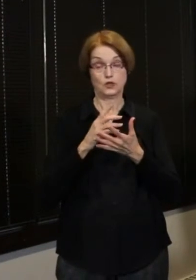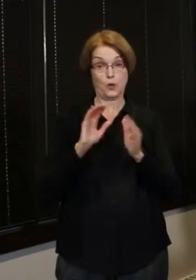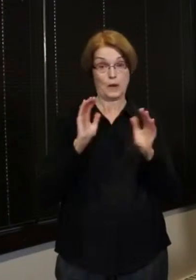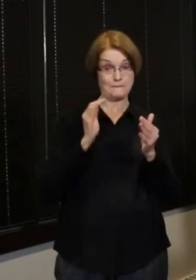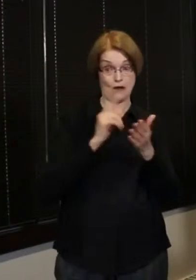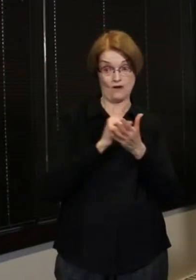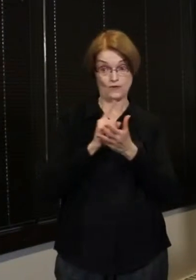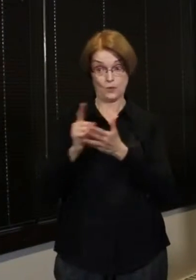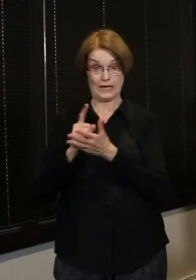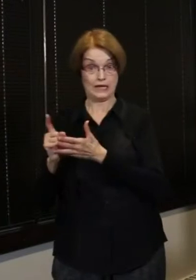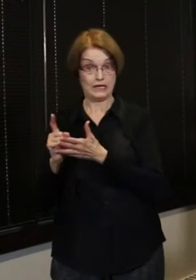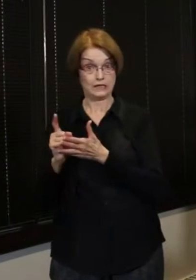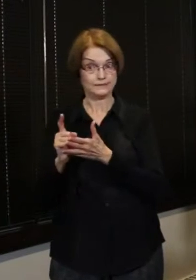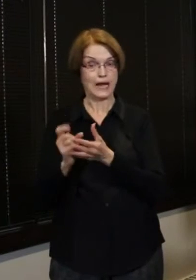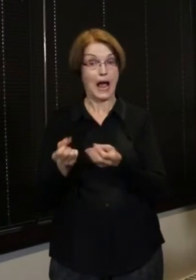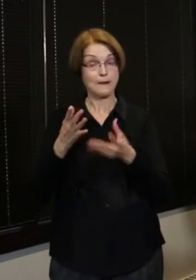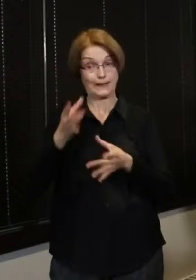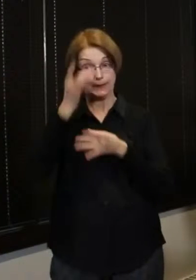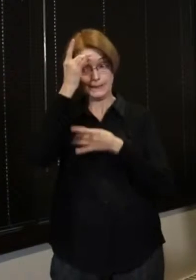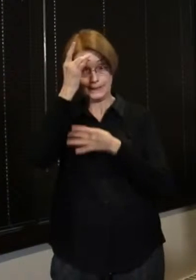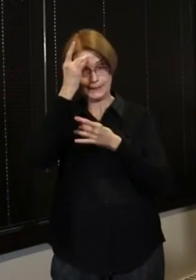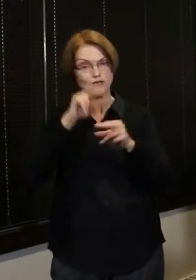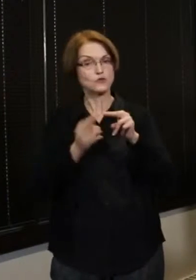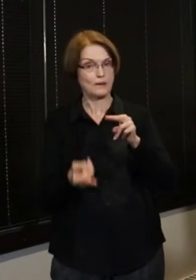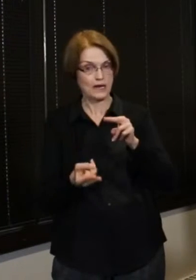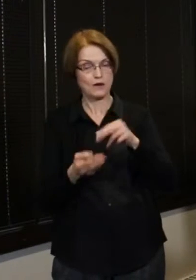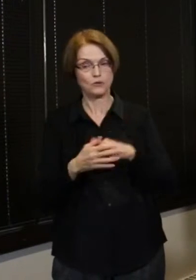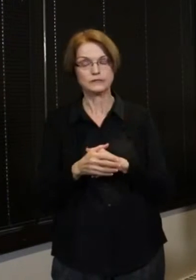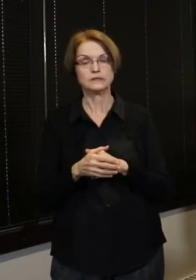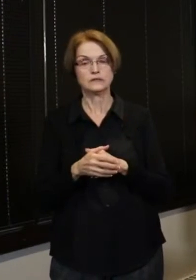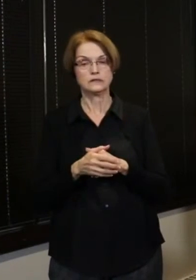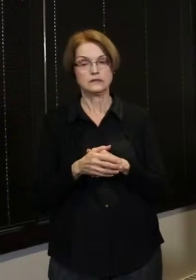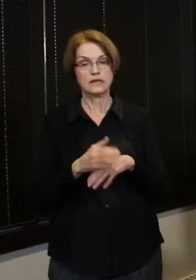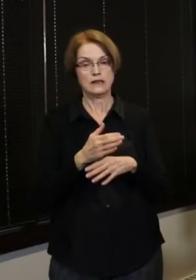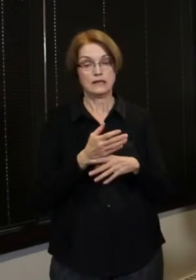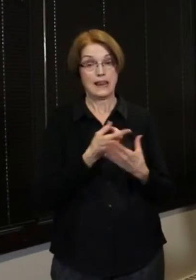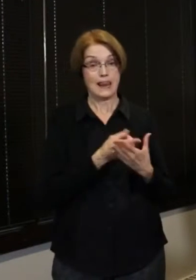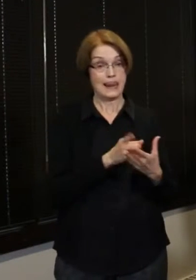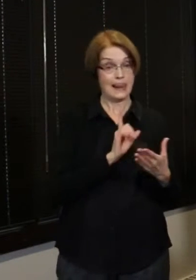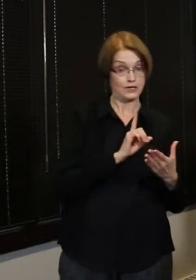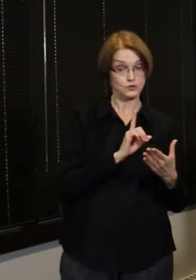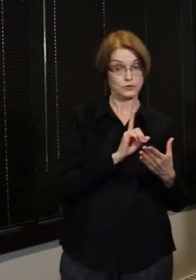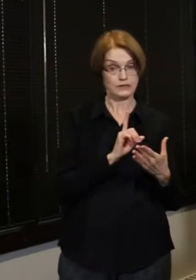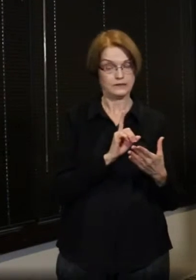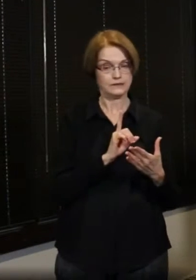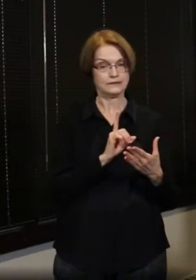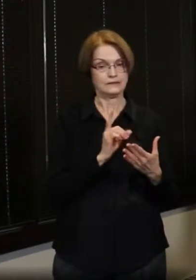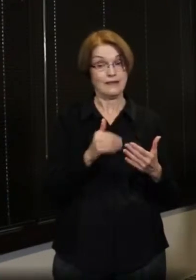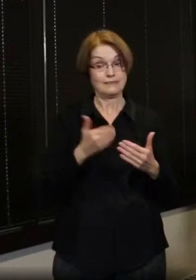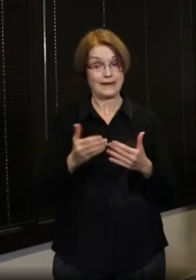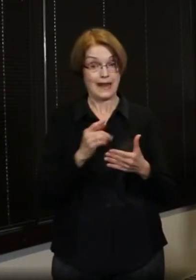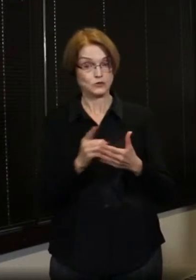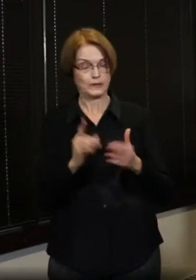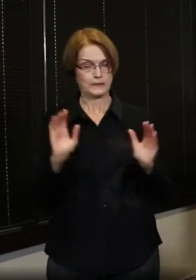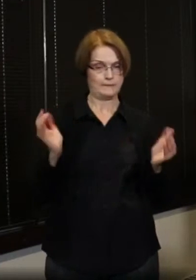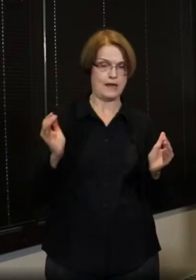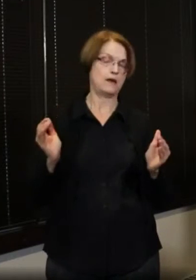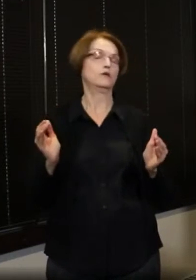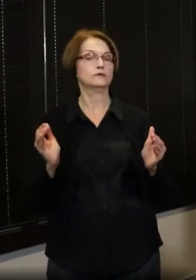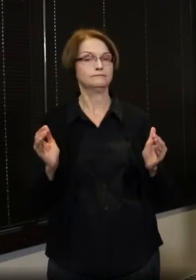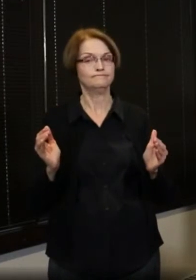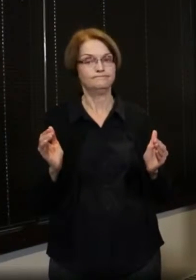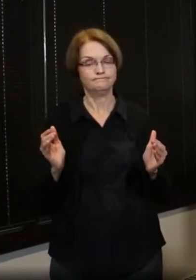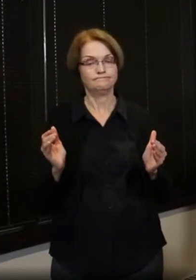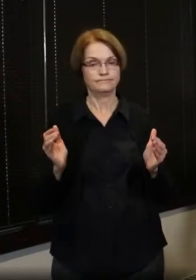has dropped down again. So again, this is comparing a previous week with the immediately following week. And so if there's a difference